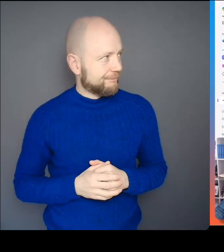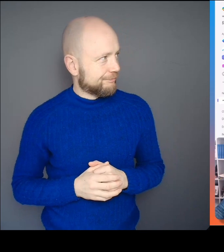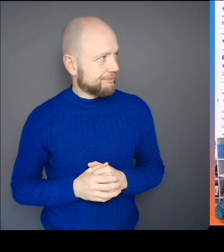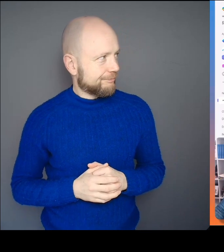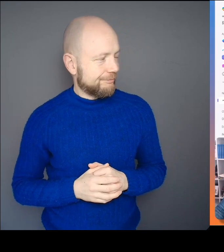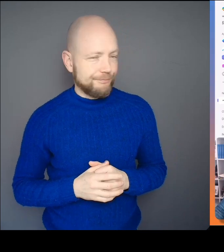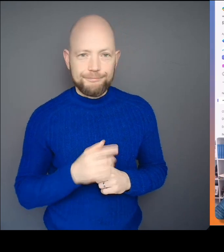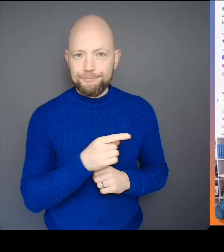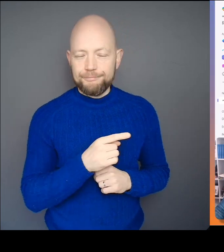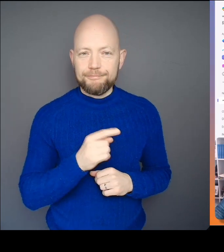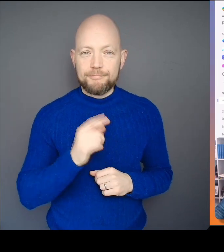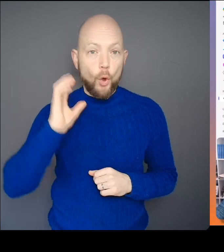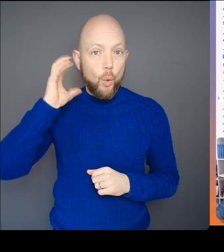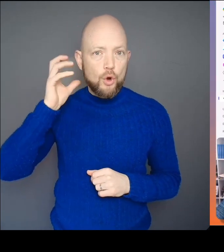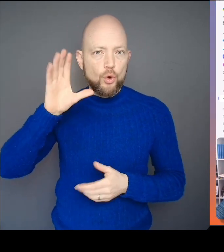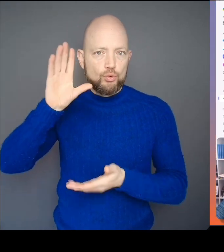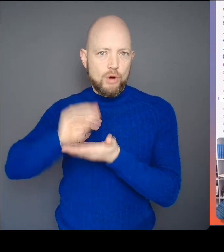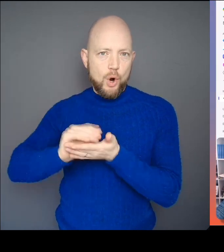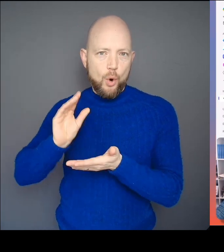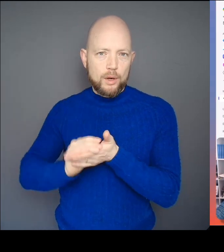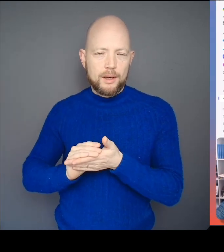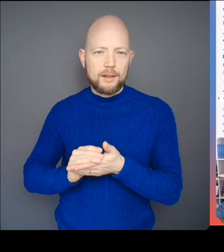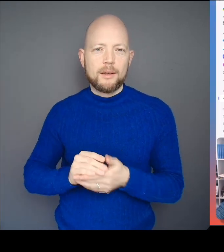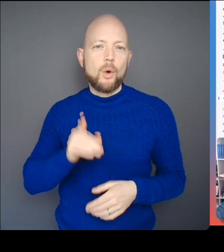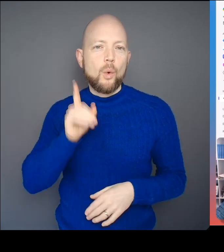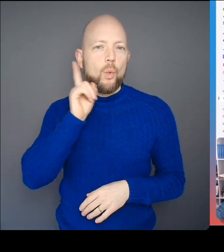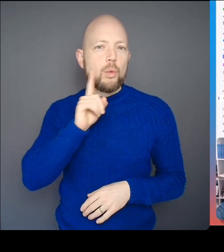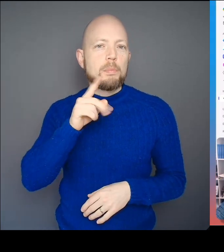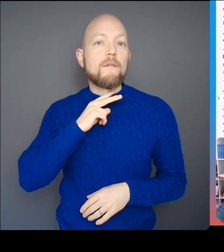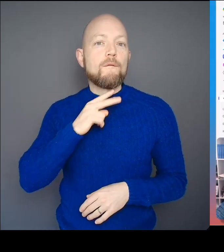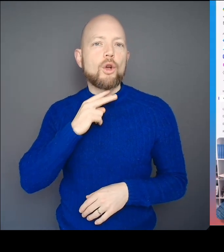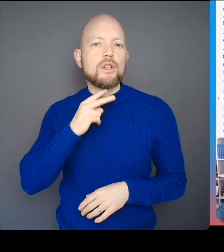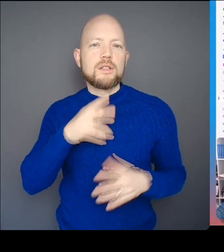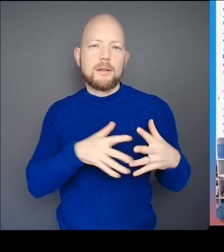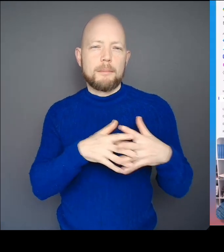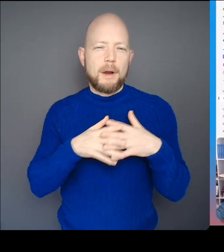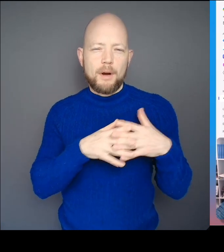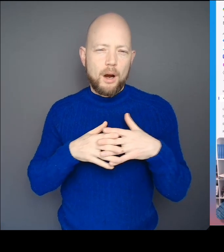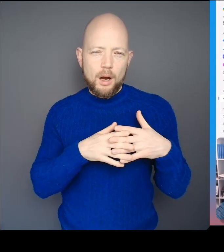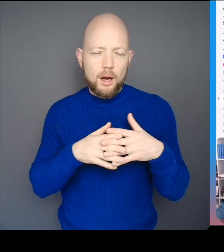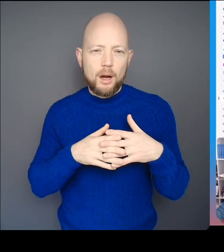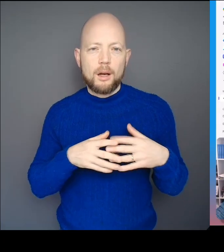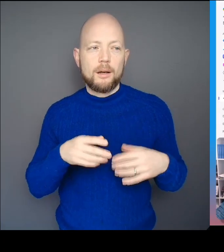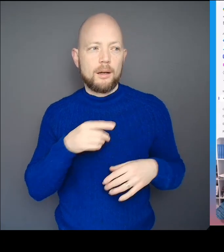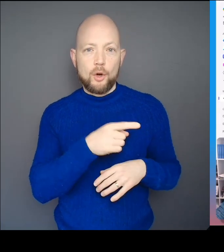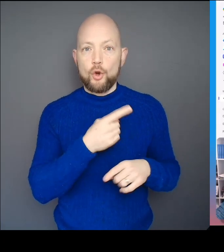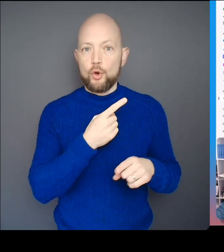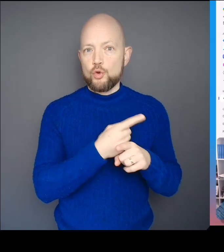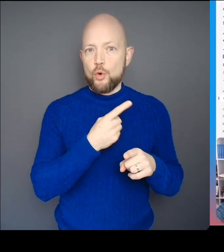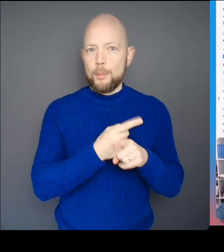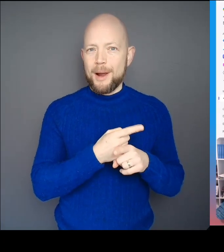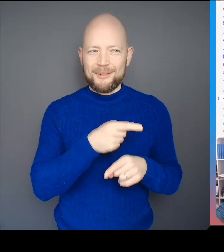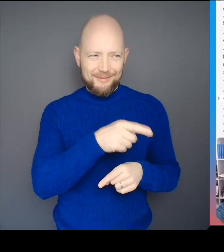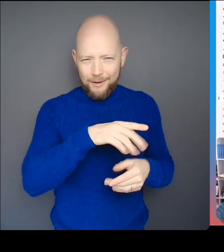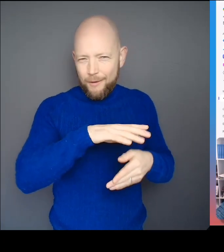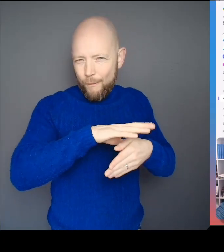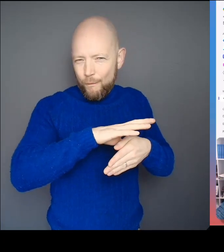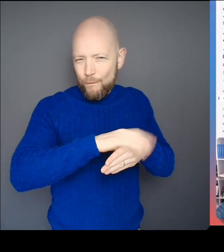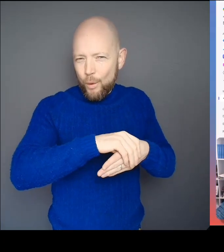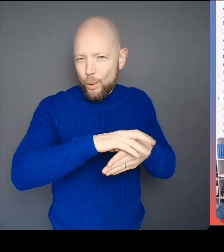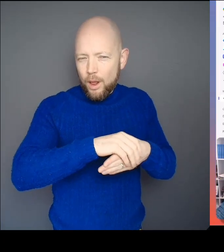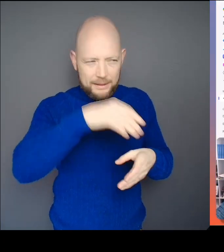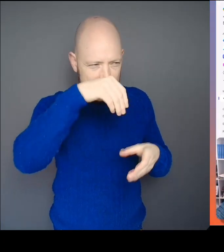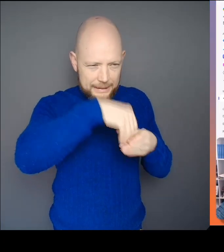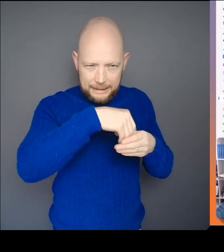thing. So let's take a listen to it. Hey, welcome to our chat about bringing pets into the workplace. We're diving into a